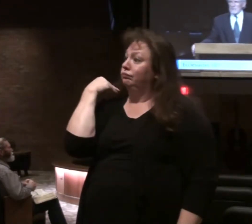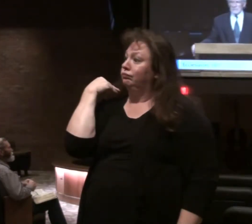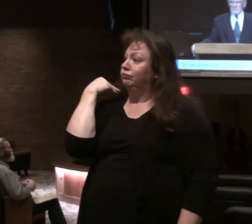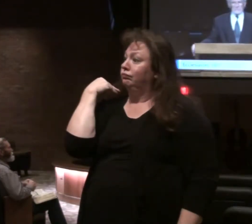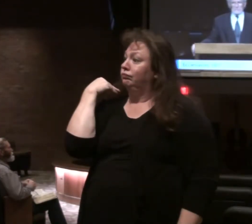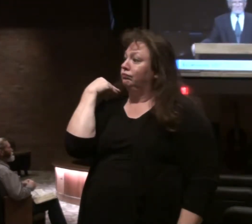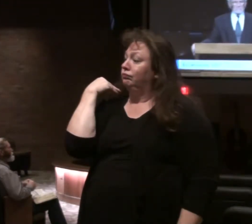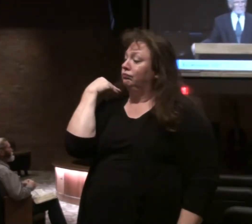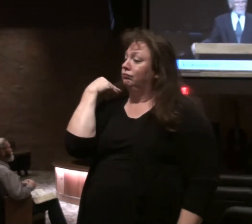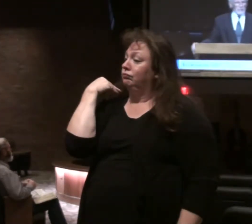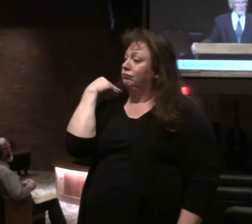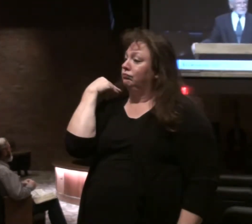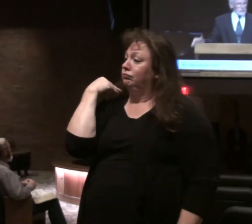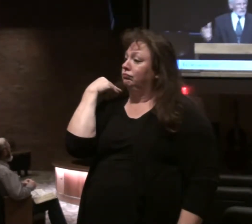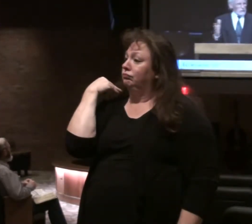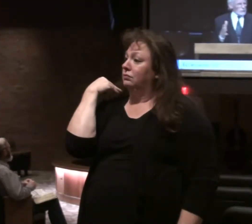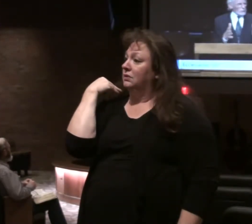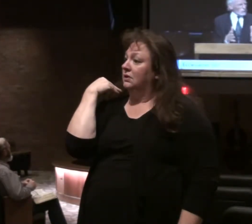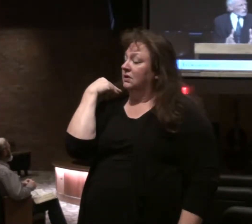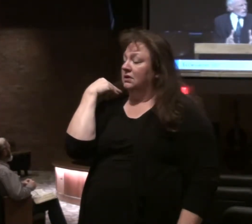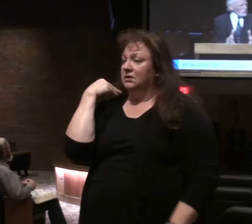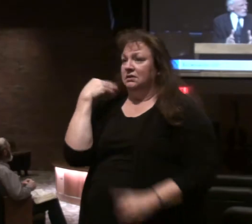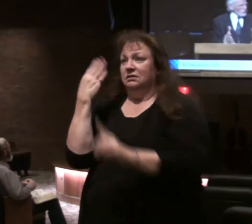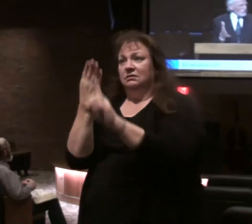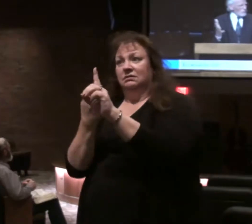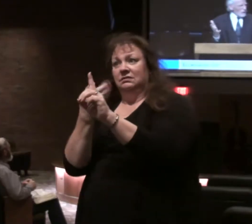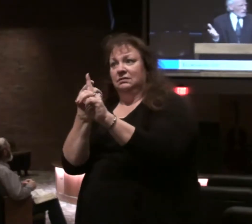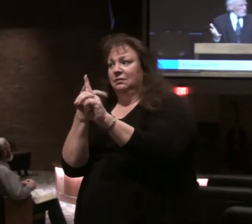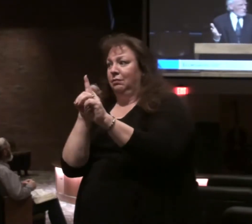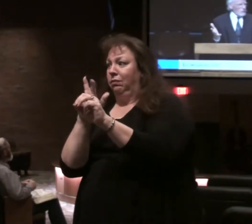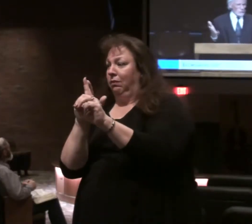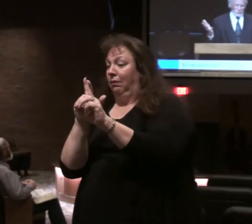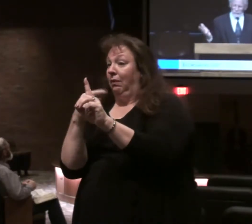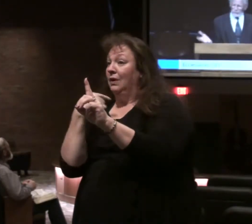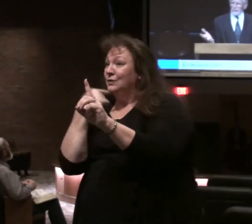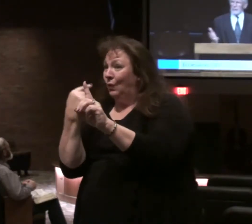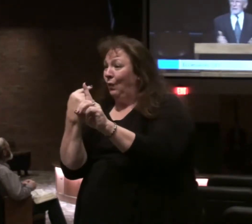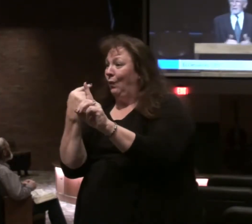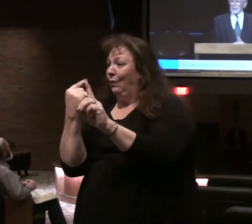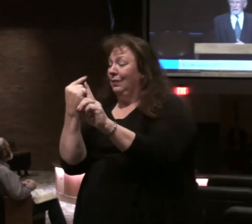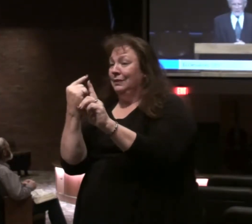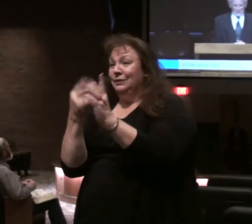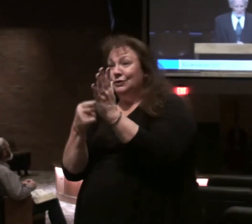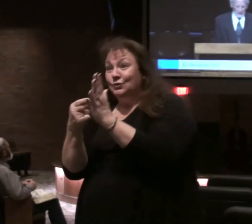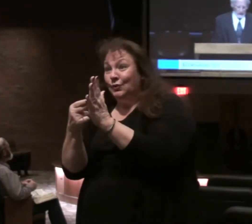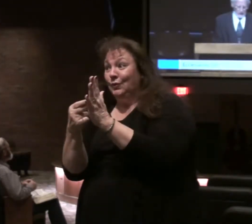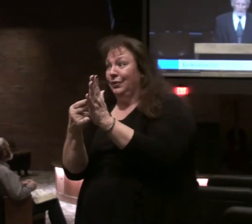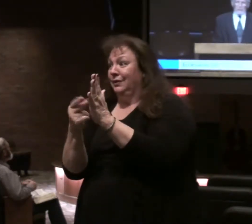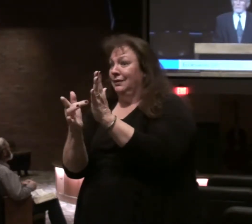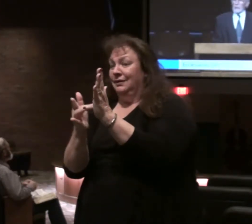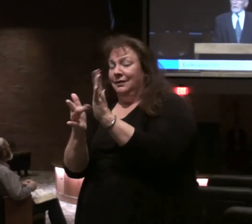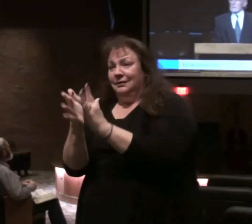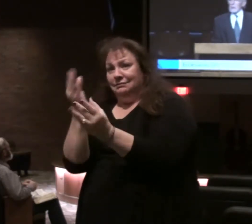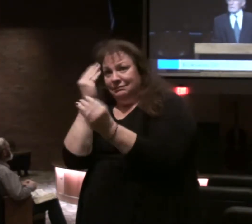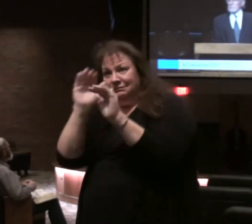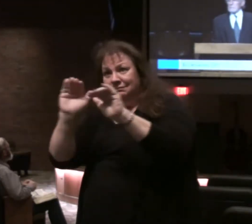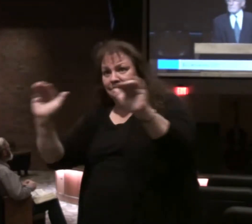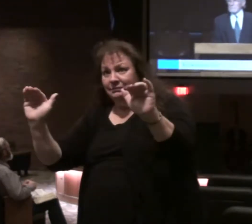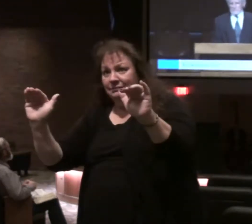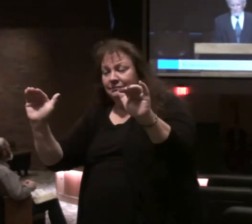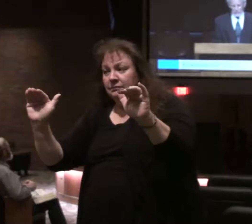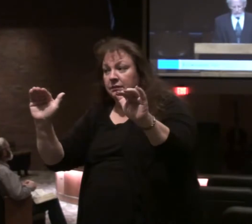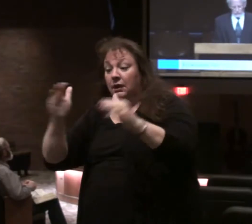mean, he's a center of giving out biblical truth, but in the